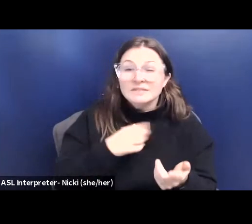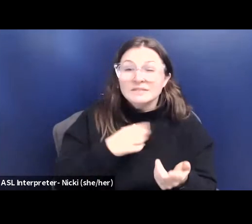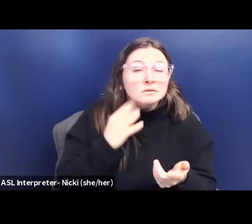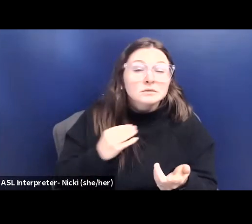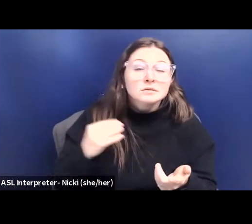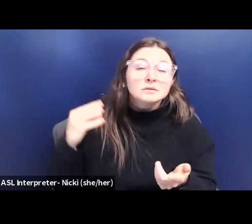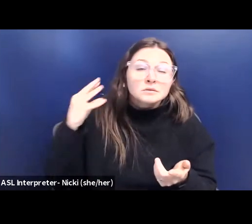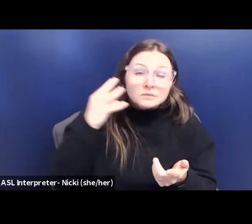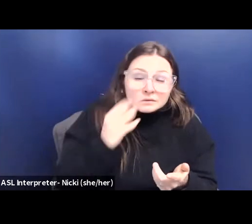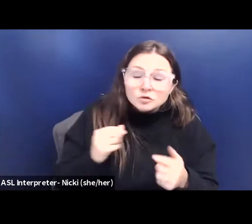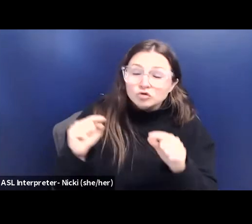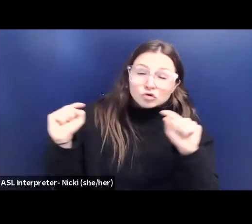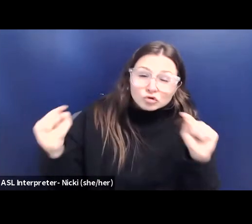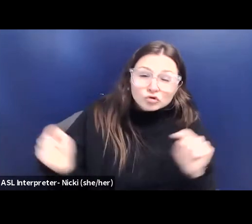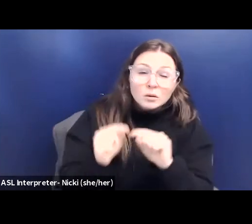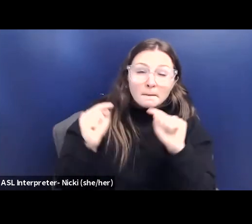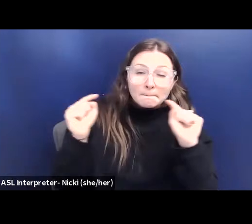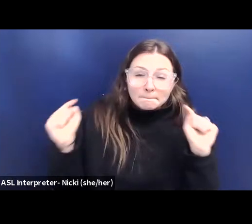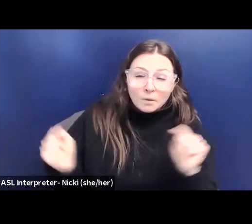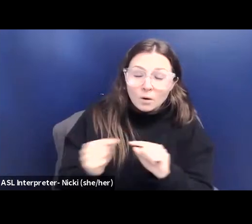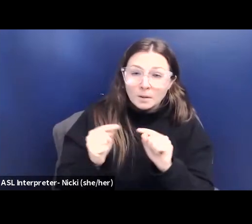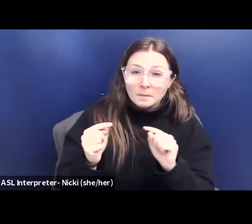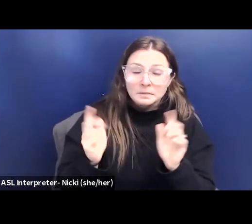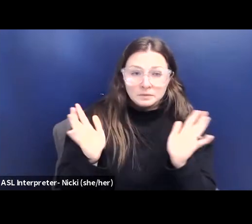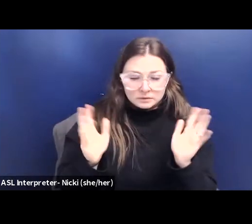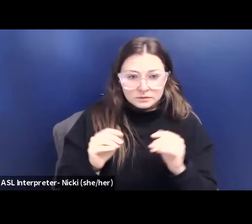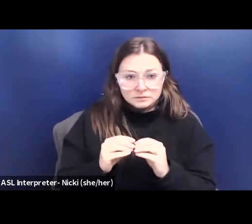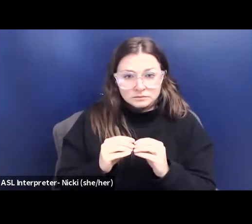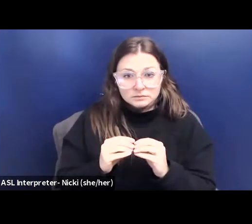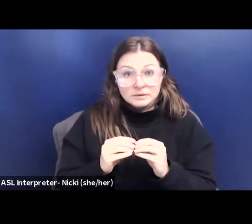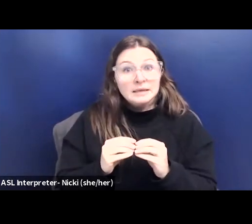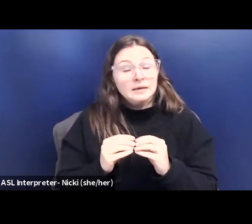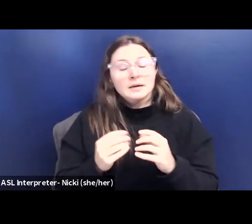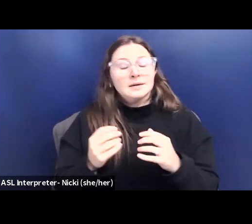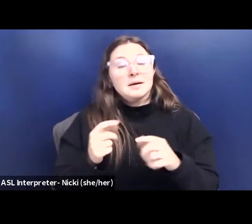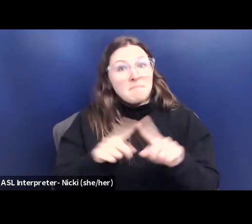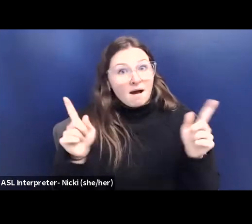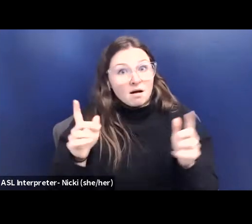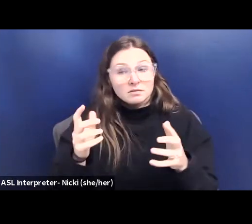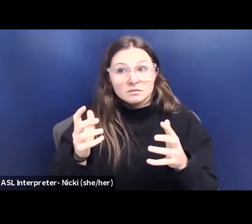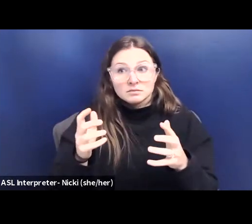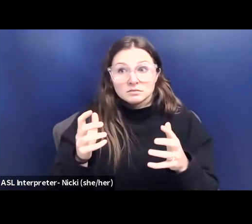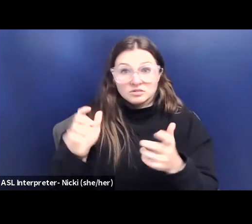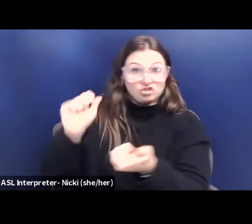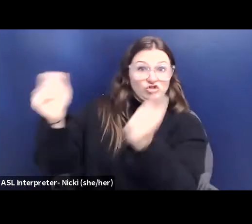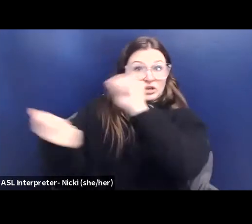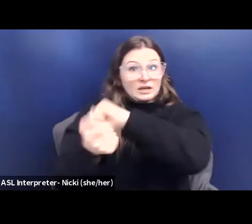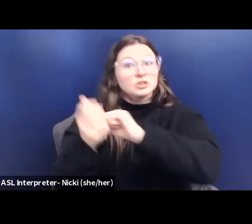that some of us actually feel like the system is accessible to us, but in a lot of ways it's not.